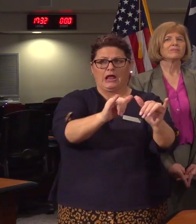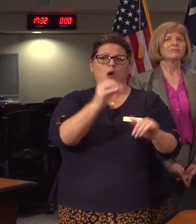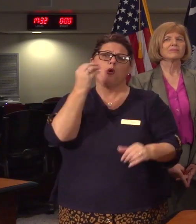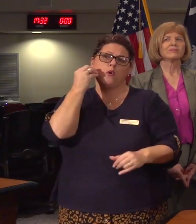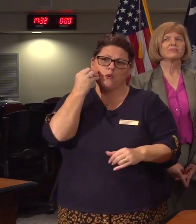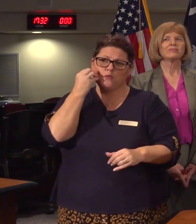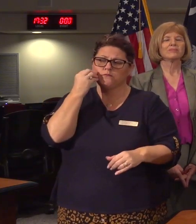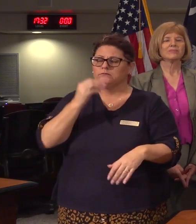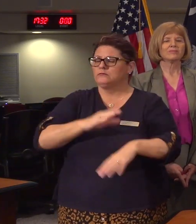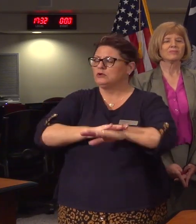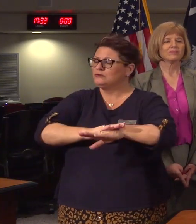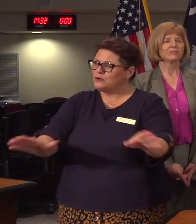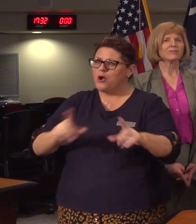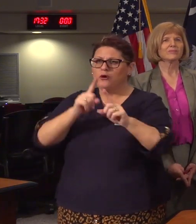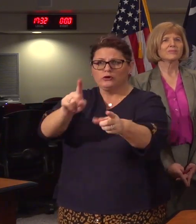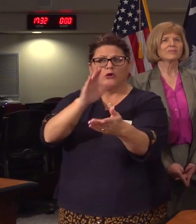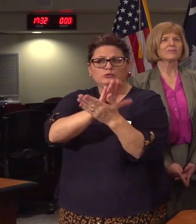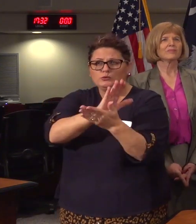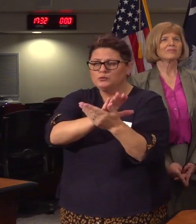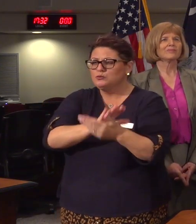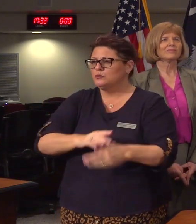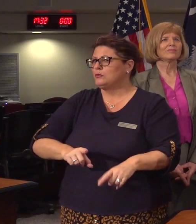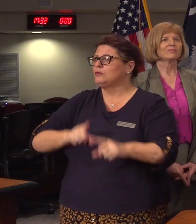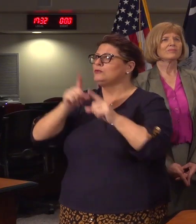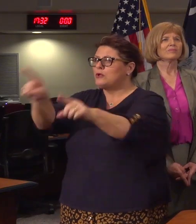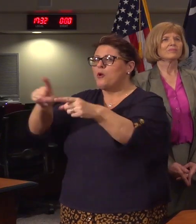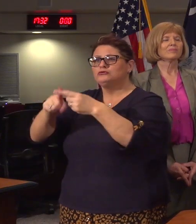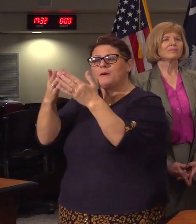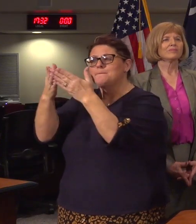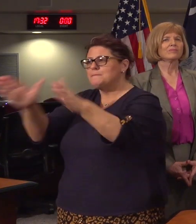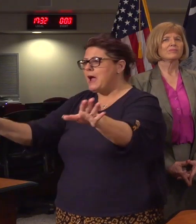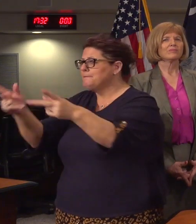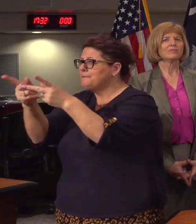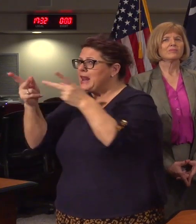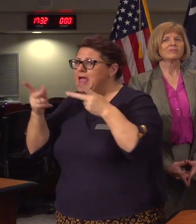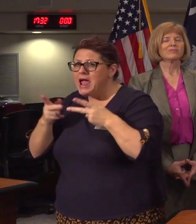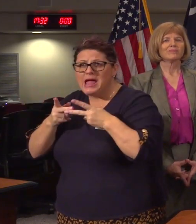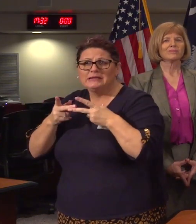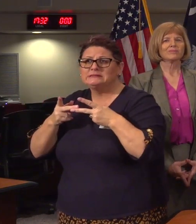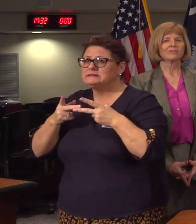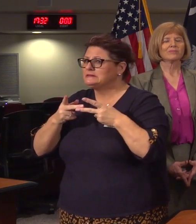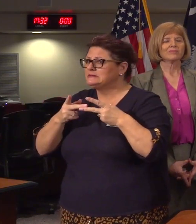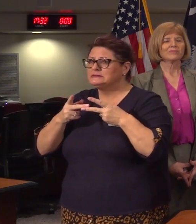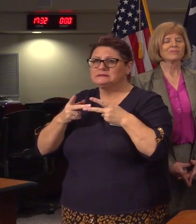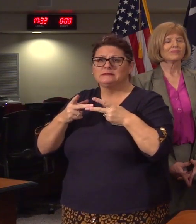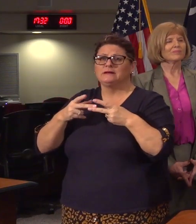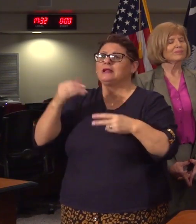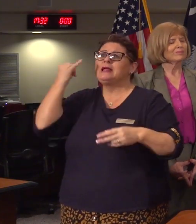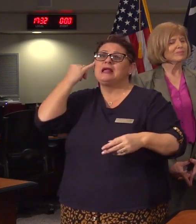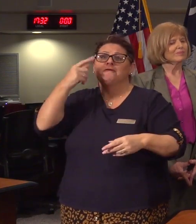gatherings. Reach out to your healthcare provider if you are showing signs or symptoms of illness